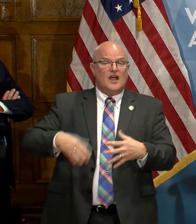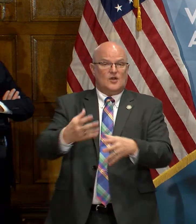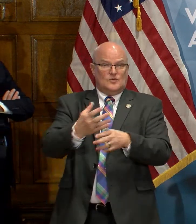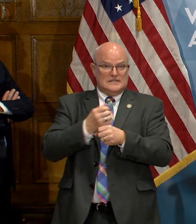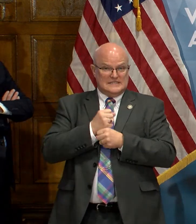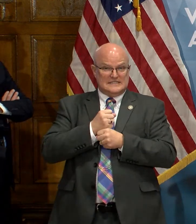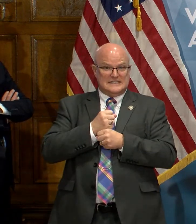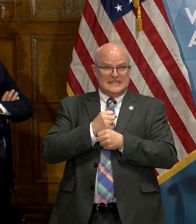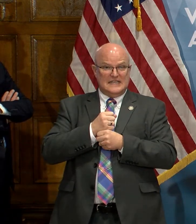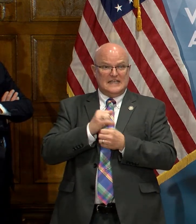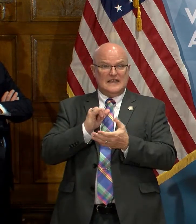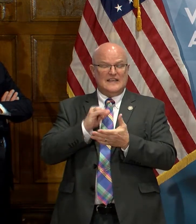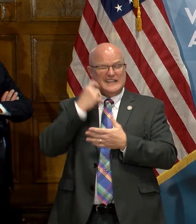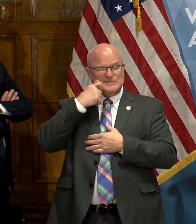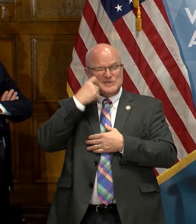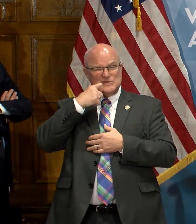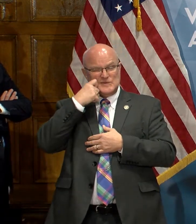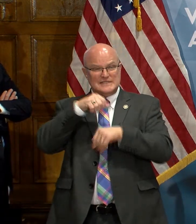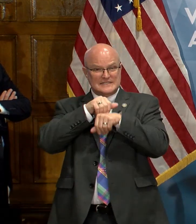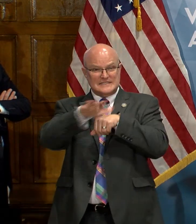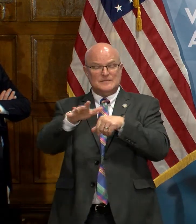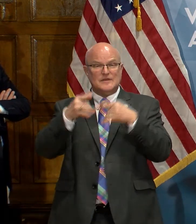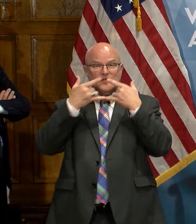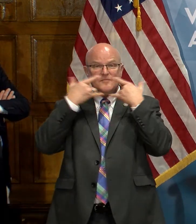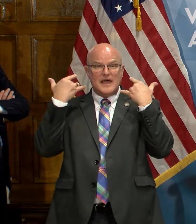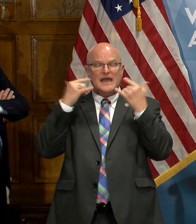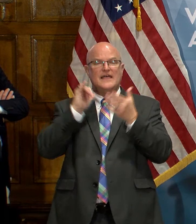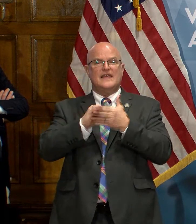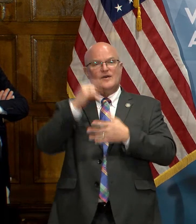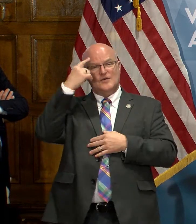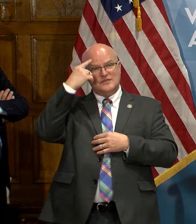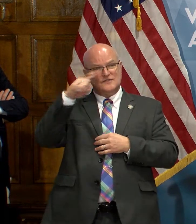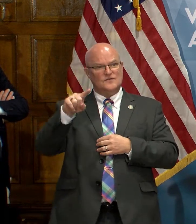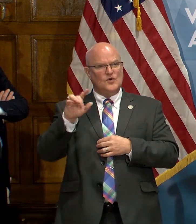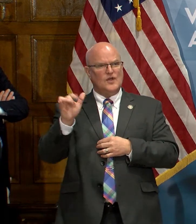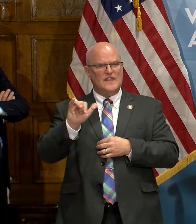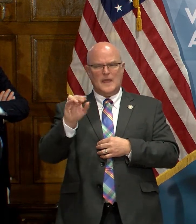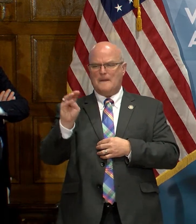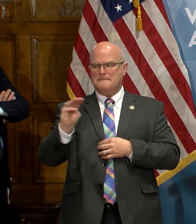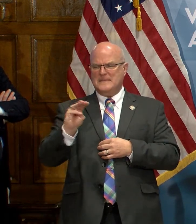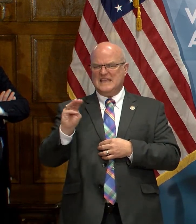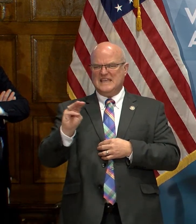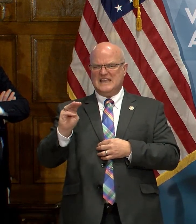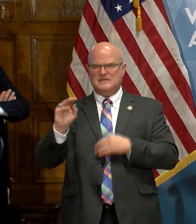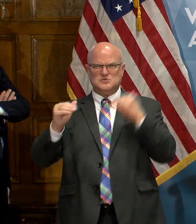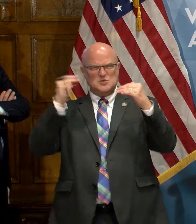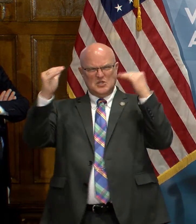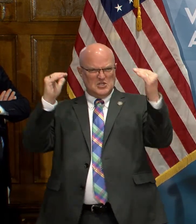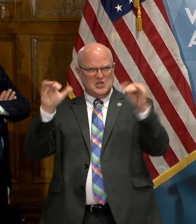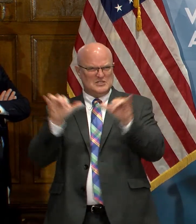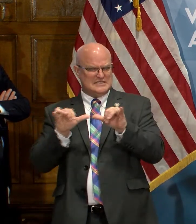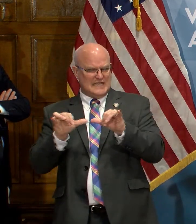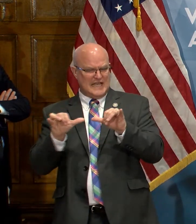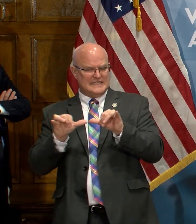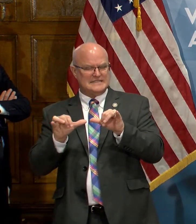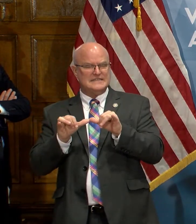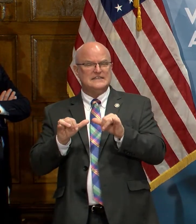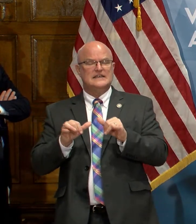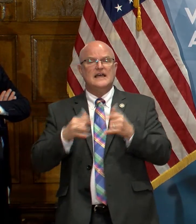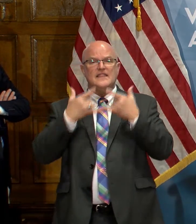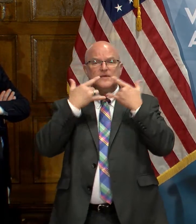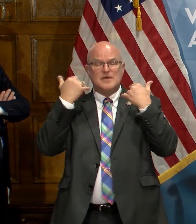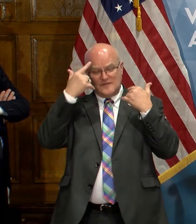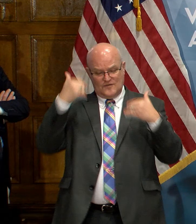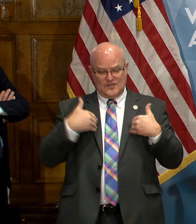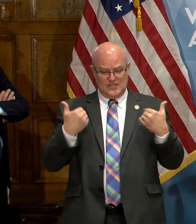received that most recent shipment of masks, those were for kind of the medium to adult size masks. The masks